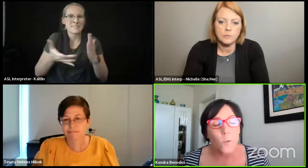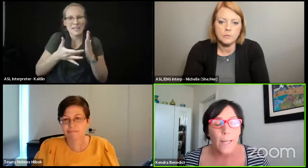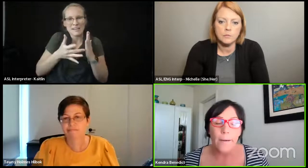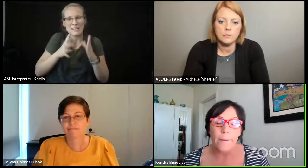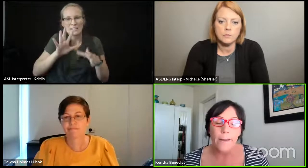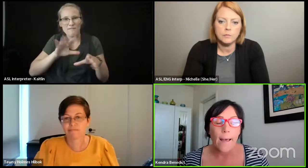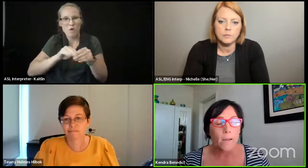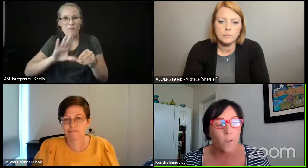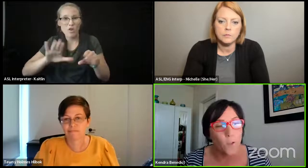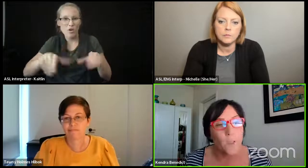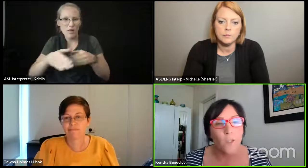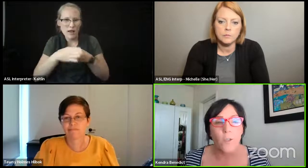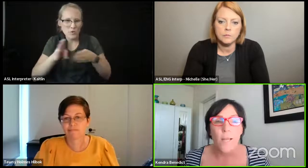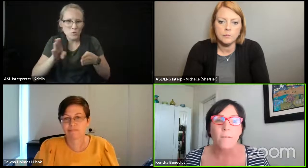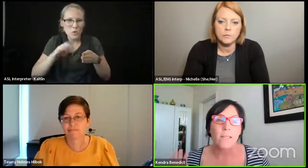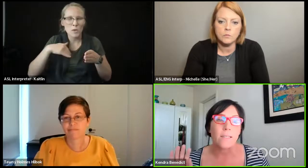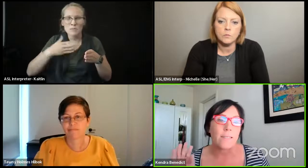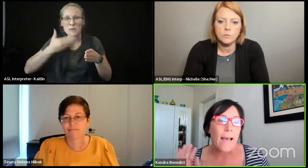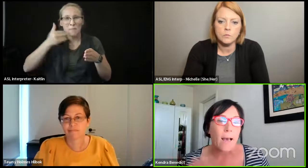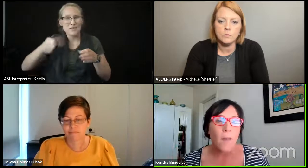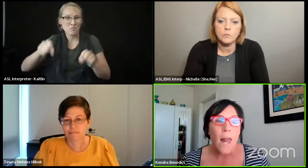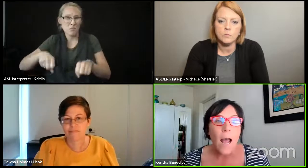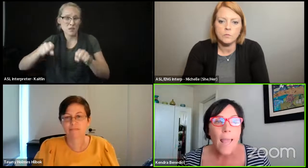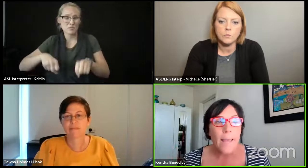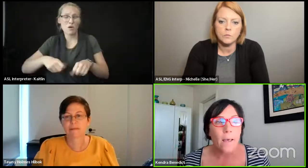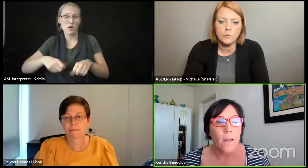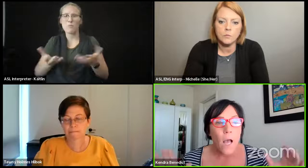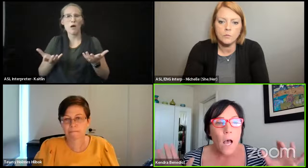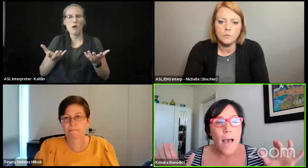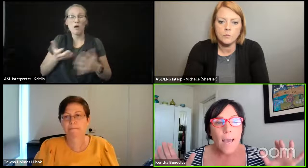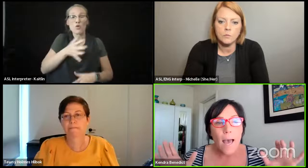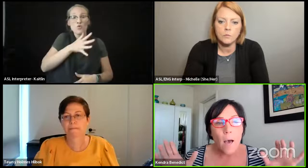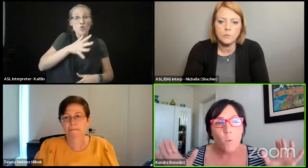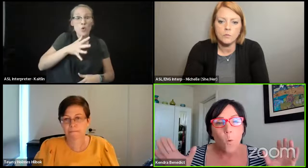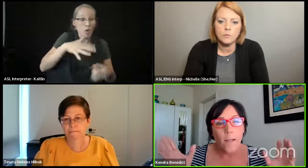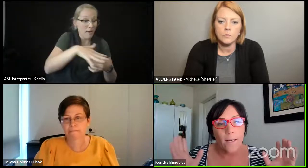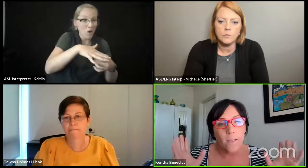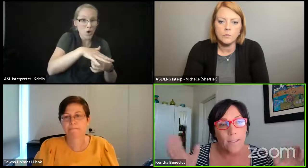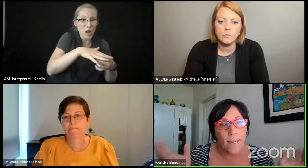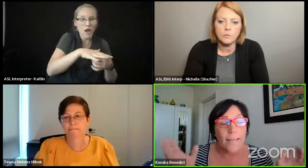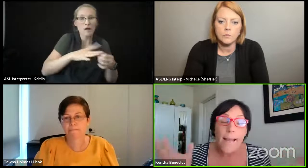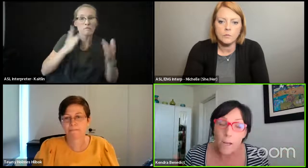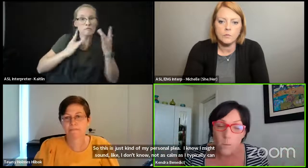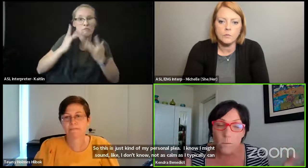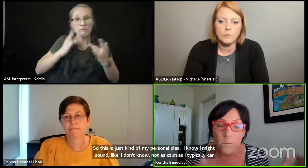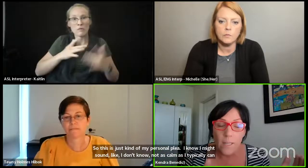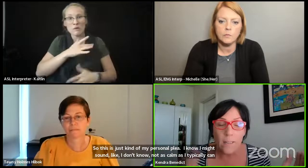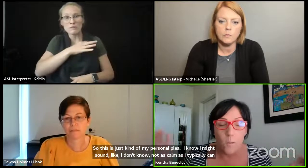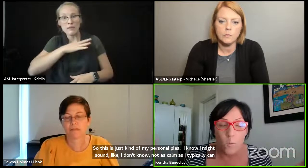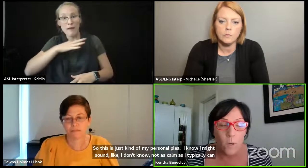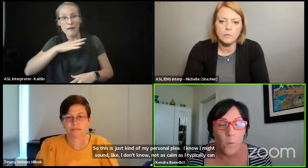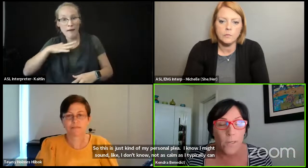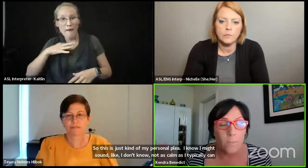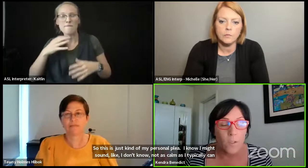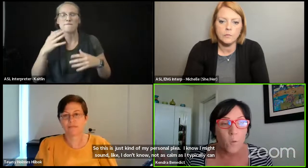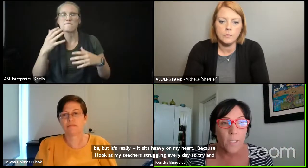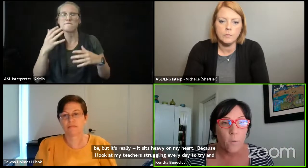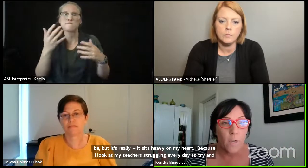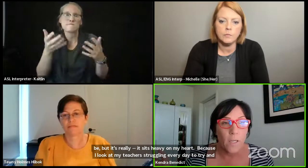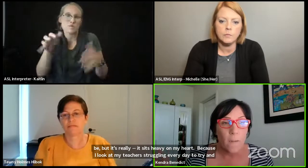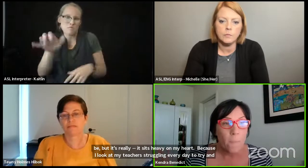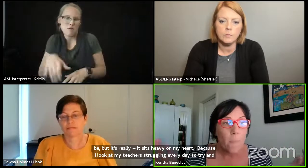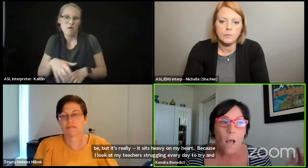it in a rural area? How do you do it when you don't have any staff? And while I understand now that we're going up